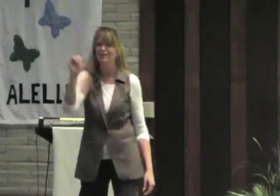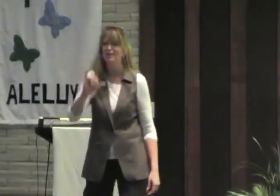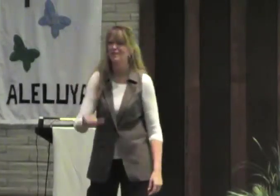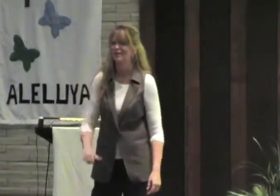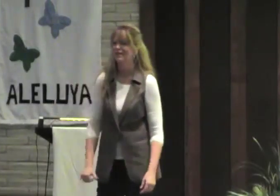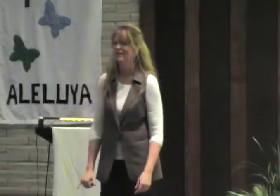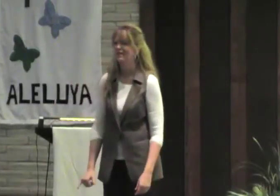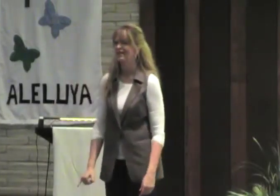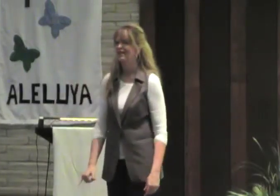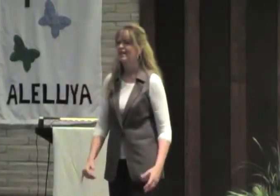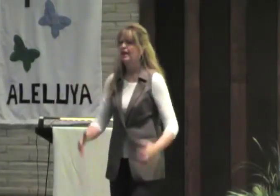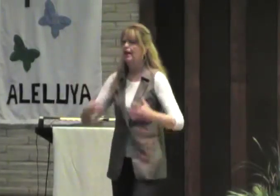I've been there too.